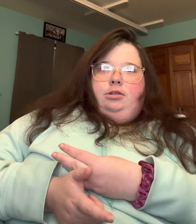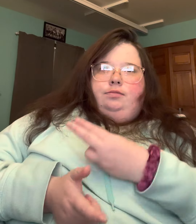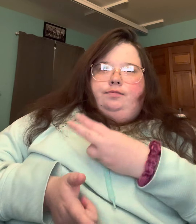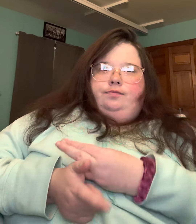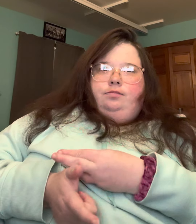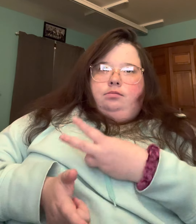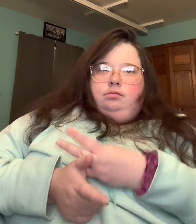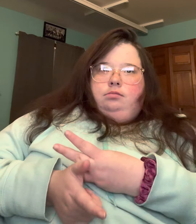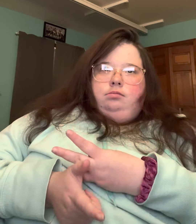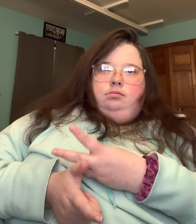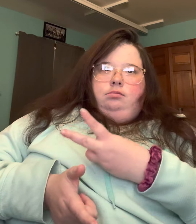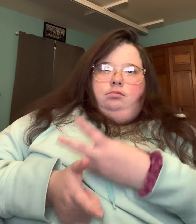twice. Take care.